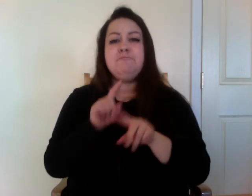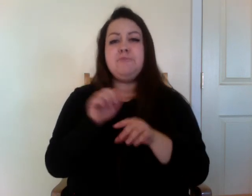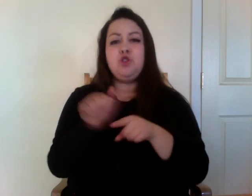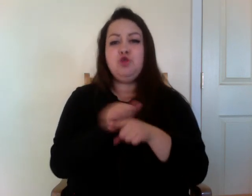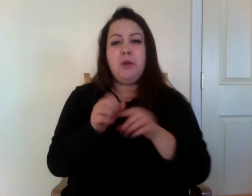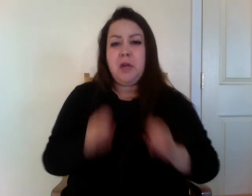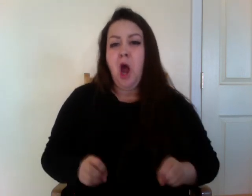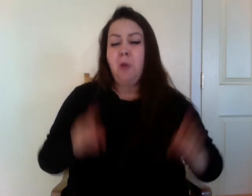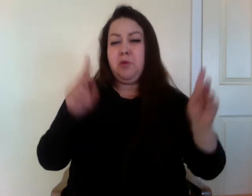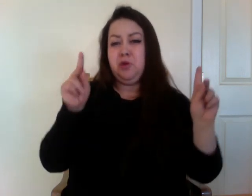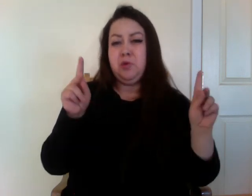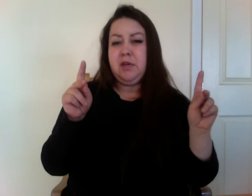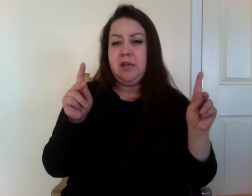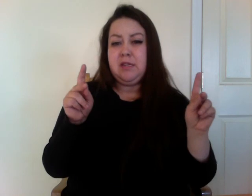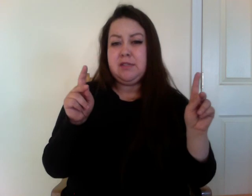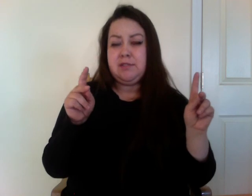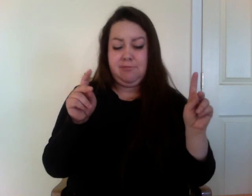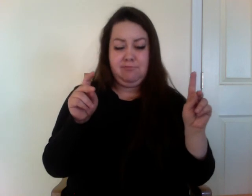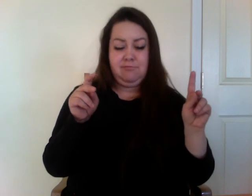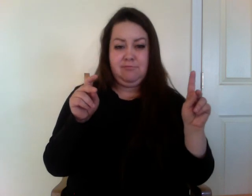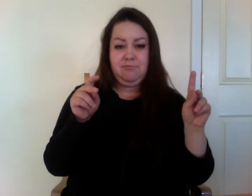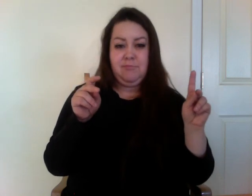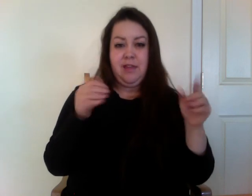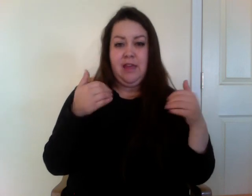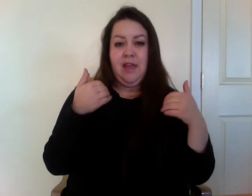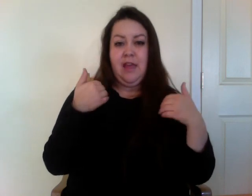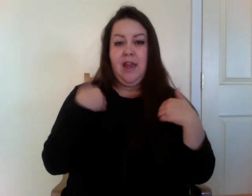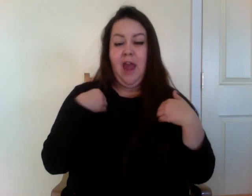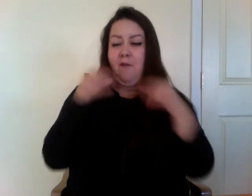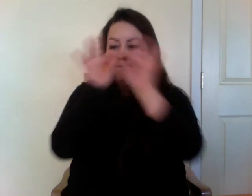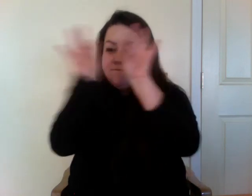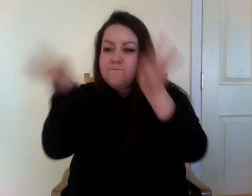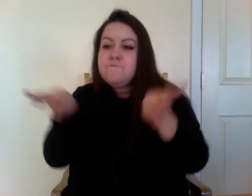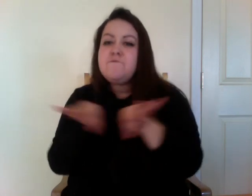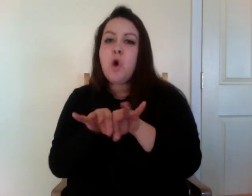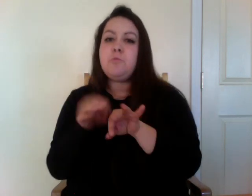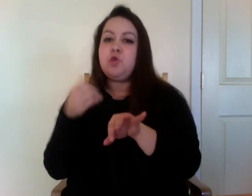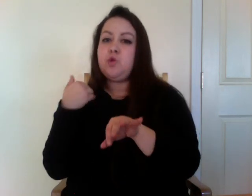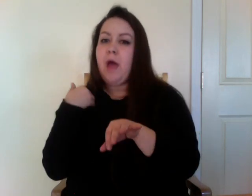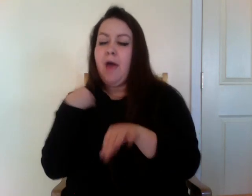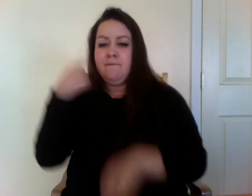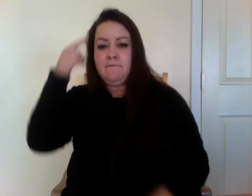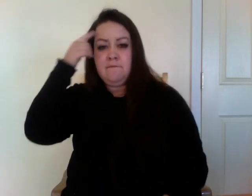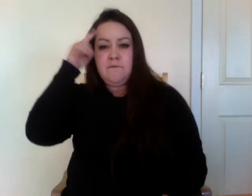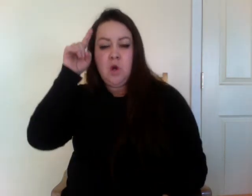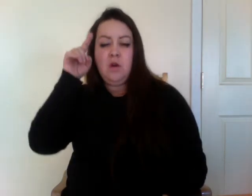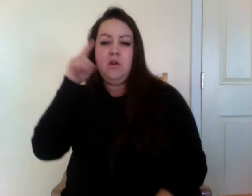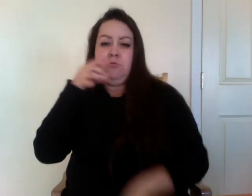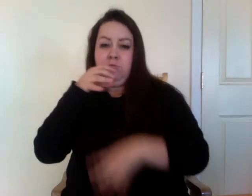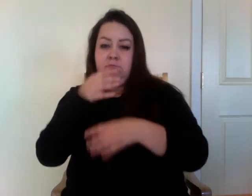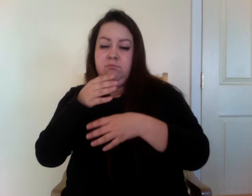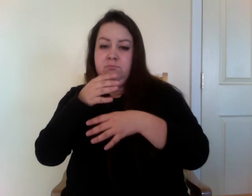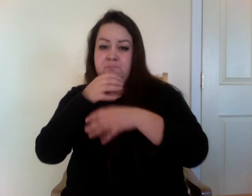that provide also templates of forms to have on file, both for the withholding of directory information or for students to